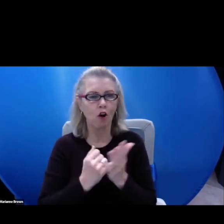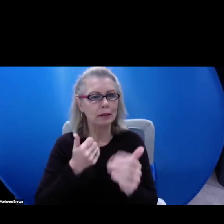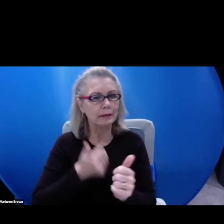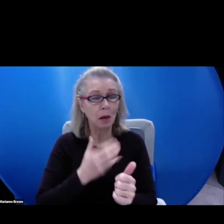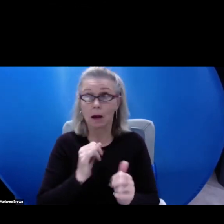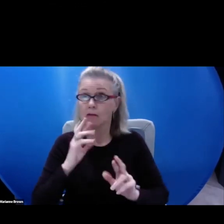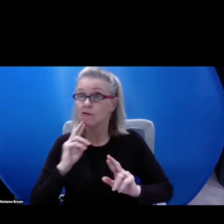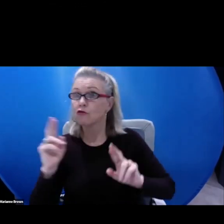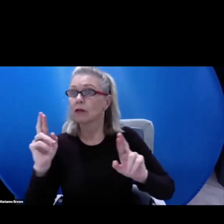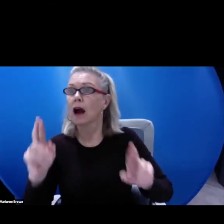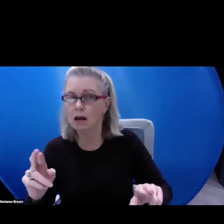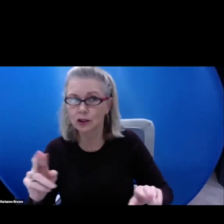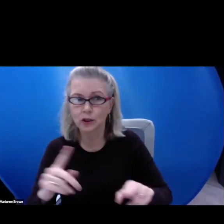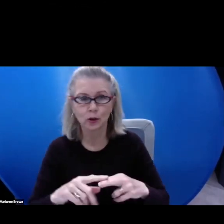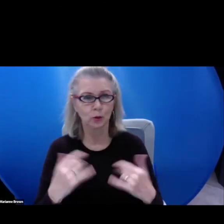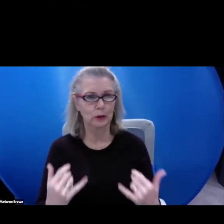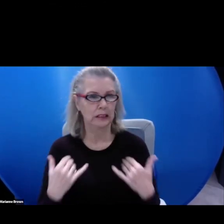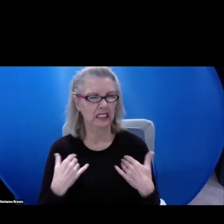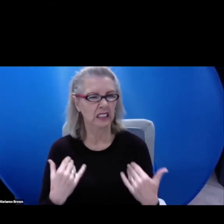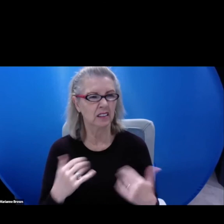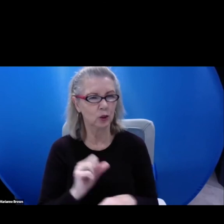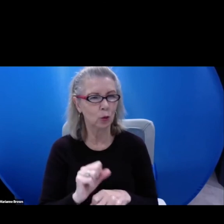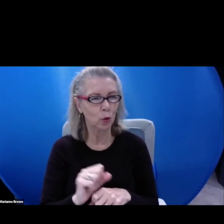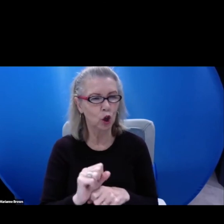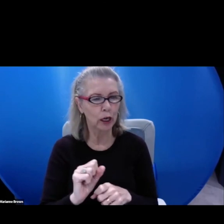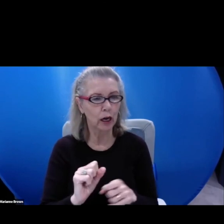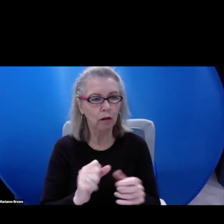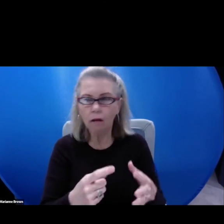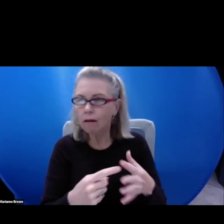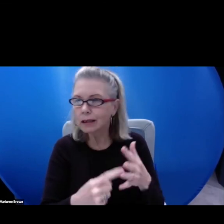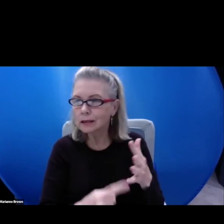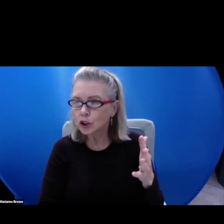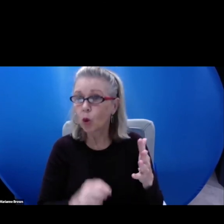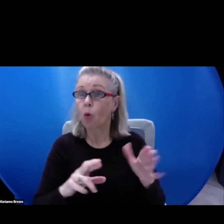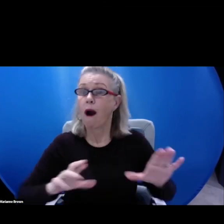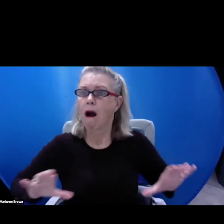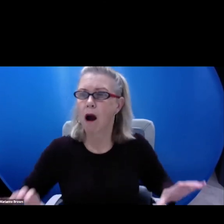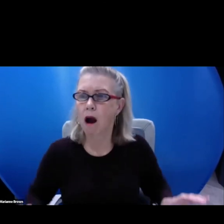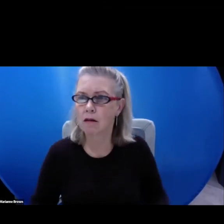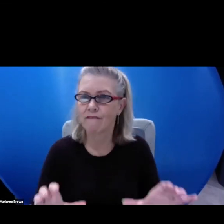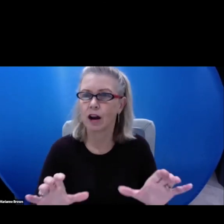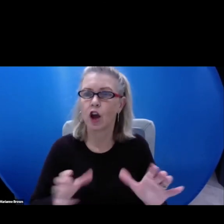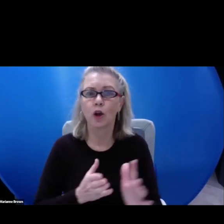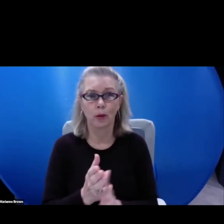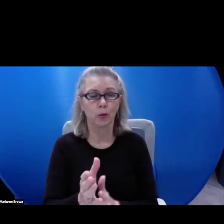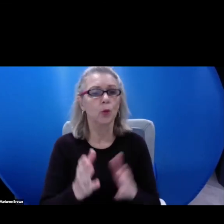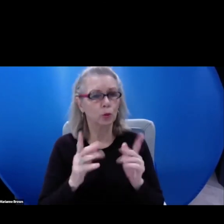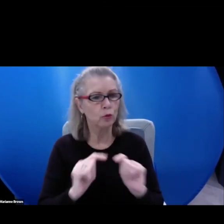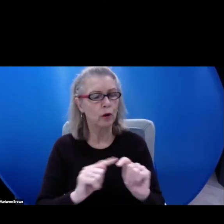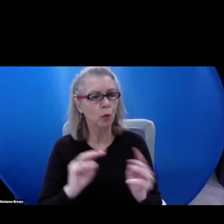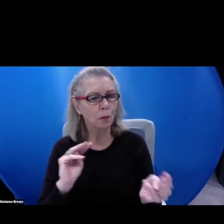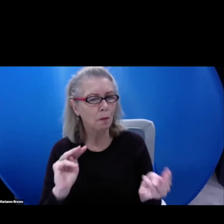working conditions or actively through means aimed at modifying the structures of art production.